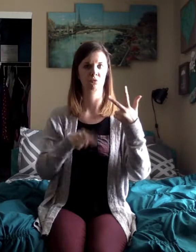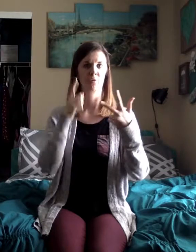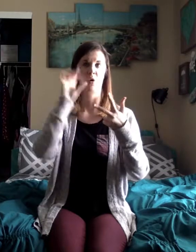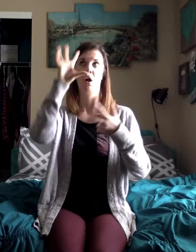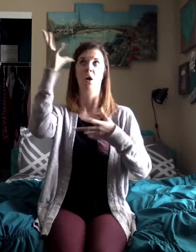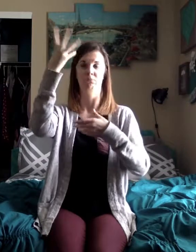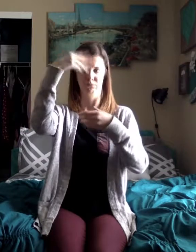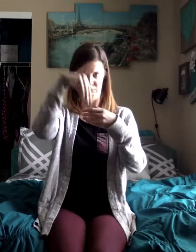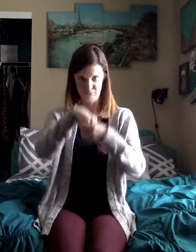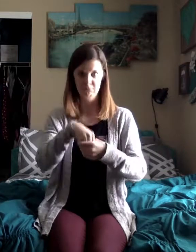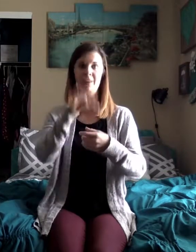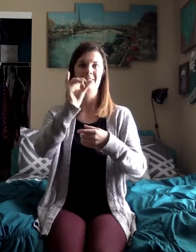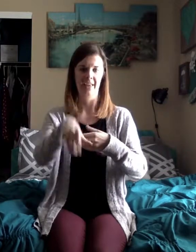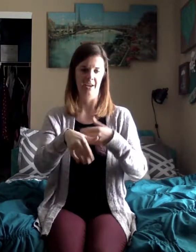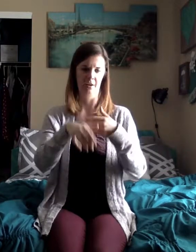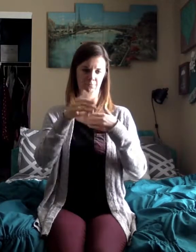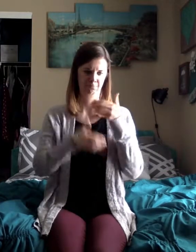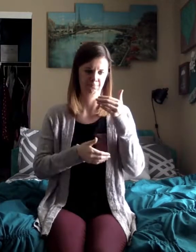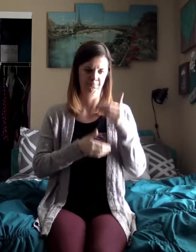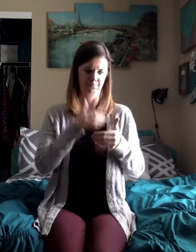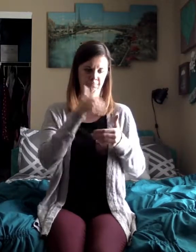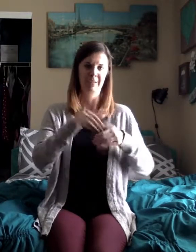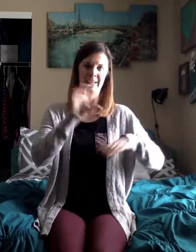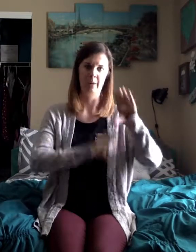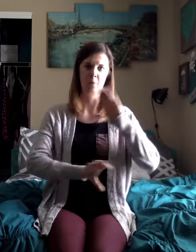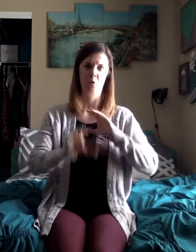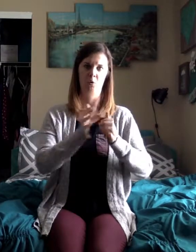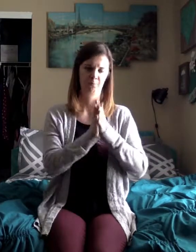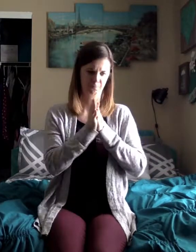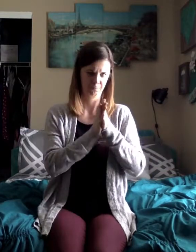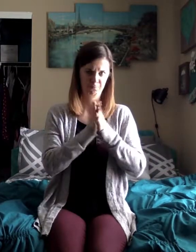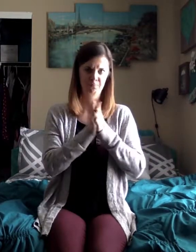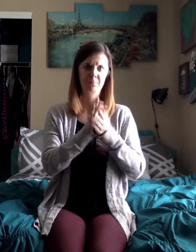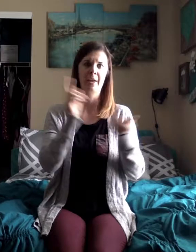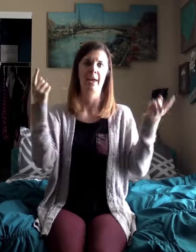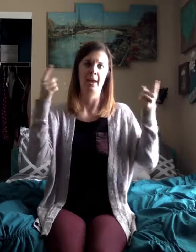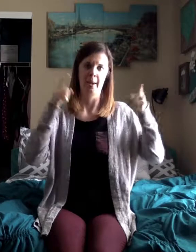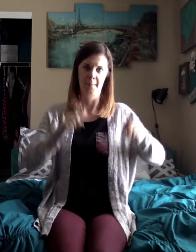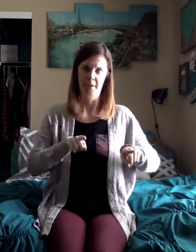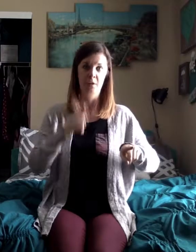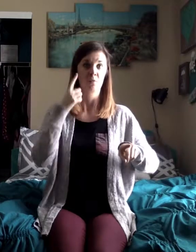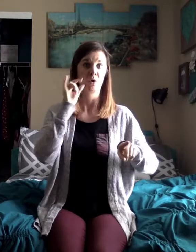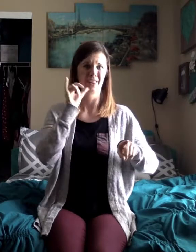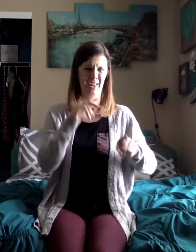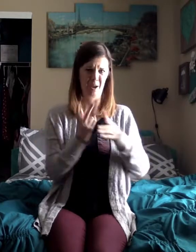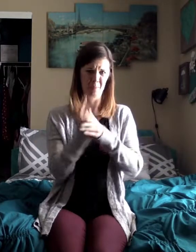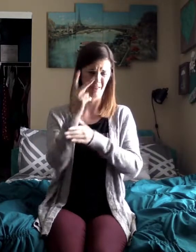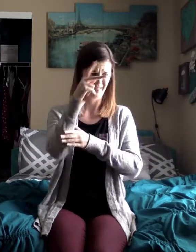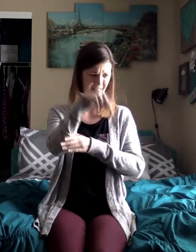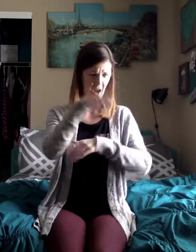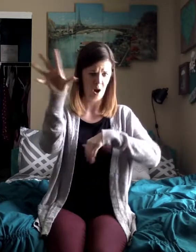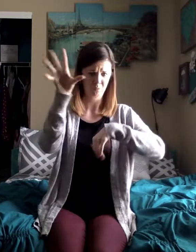take place. And the place where it happens in the plant is a little organelle, part of a cell,